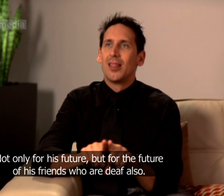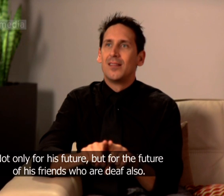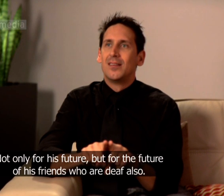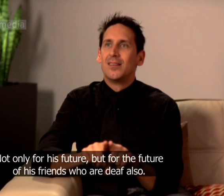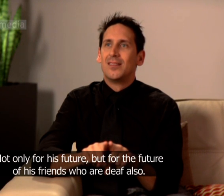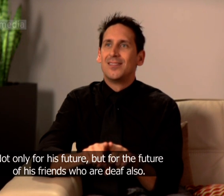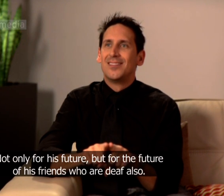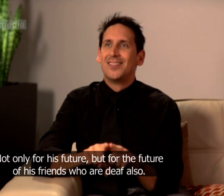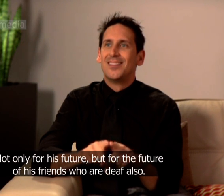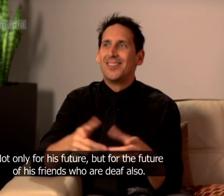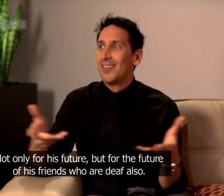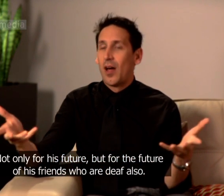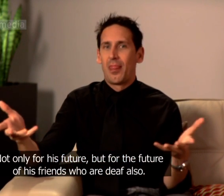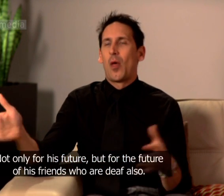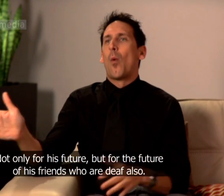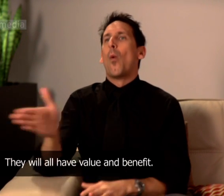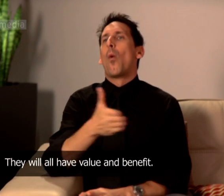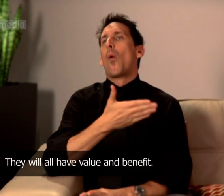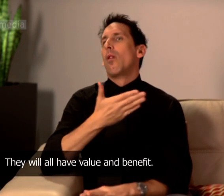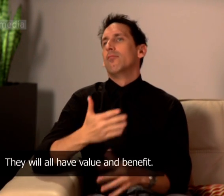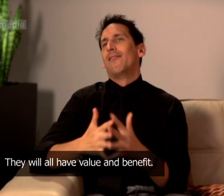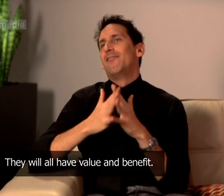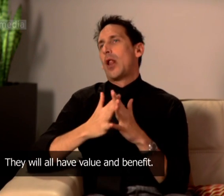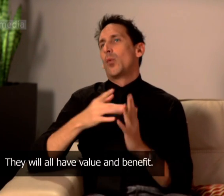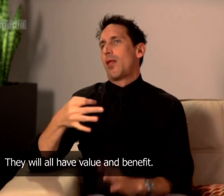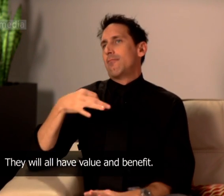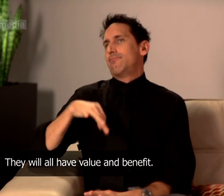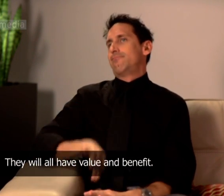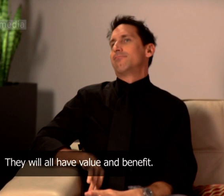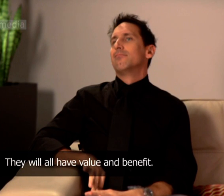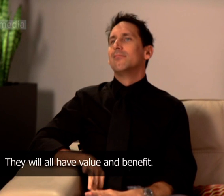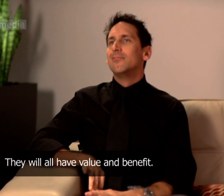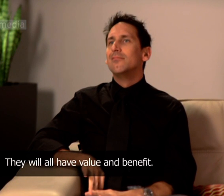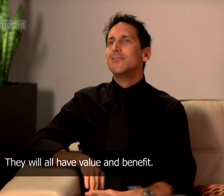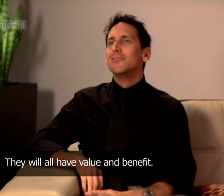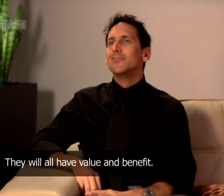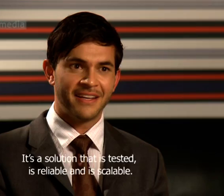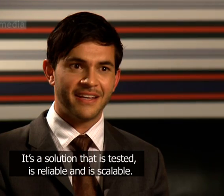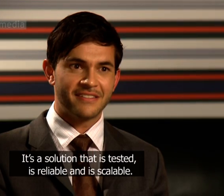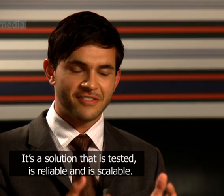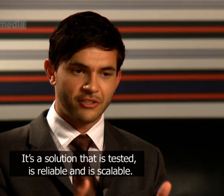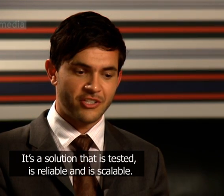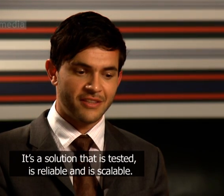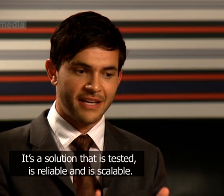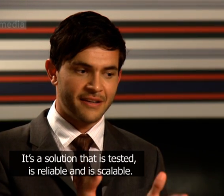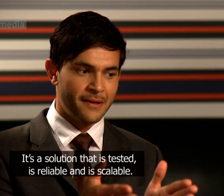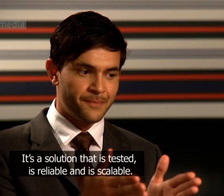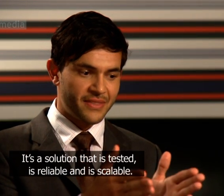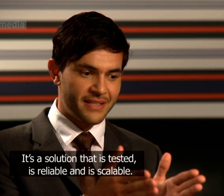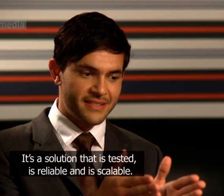who are deaf also. They will all have value and benefit. It's a solution that is